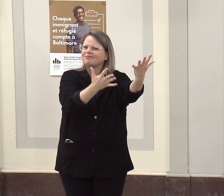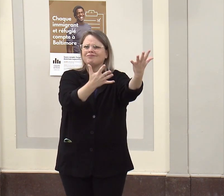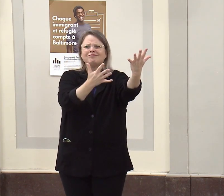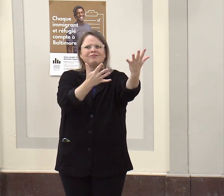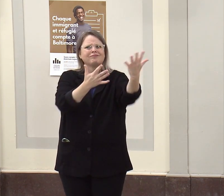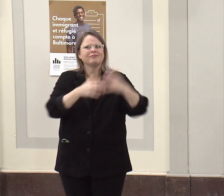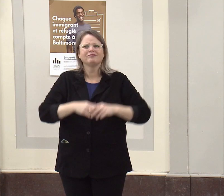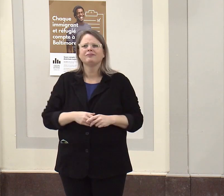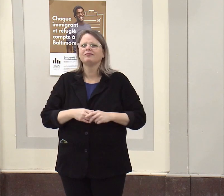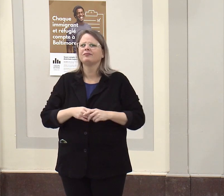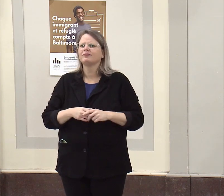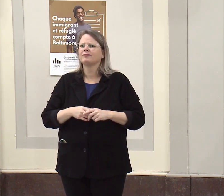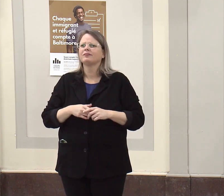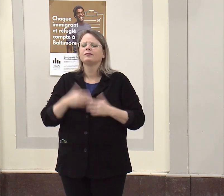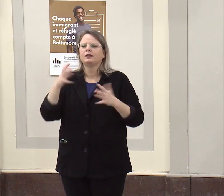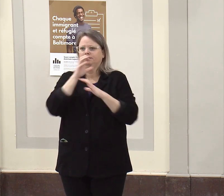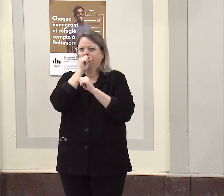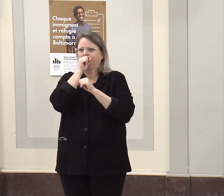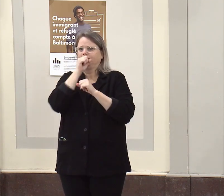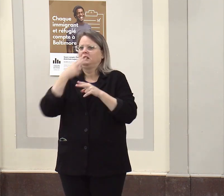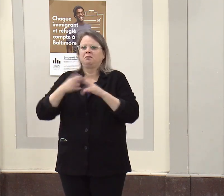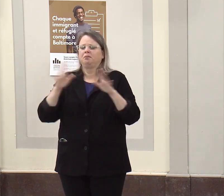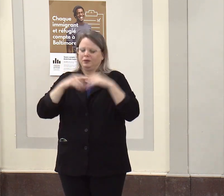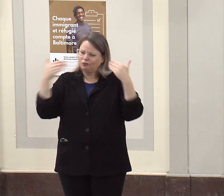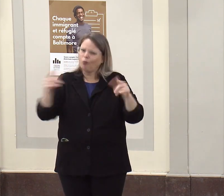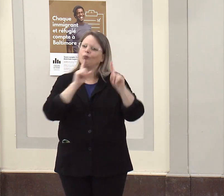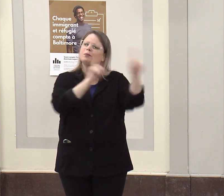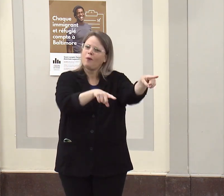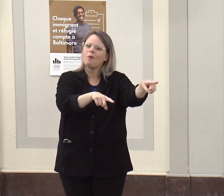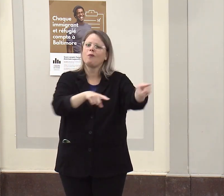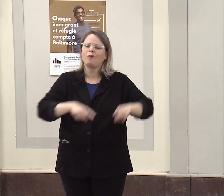1-866-7-LOCK-UP. Thank you. I'll turn it back over to our mayor.